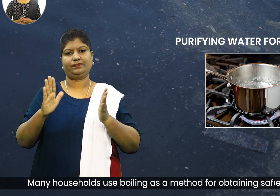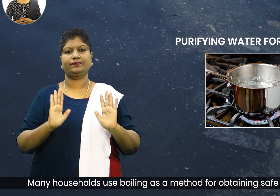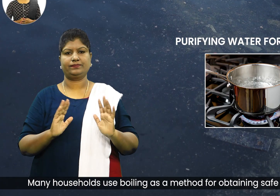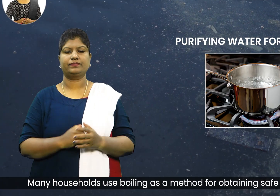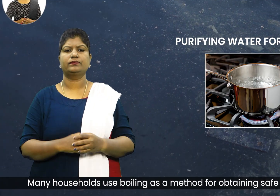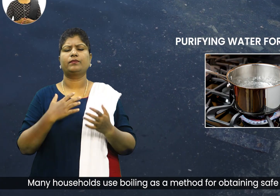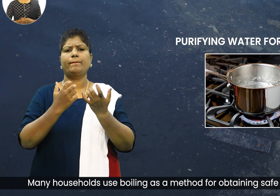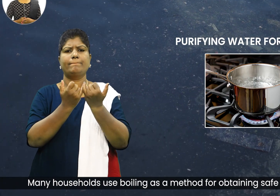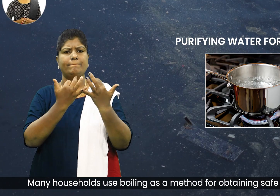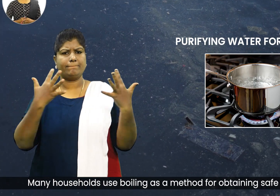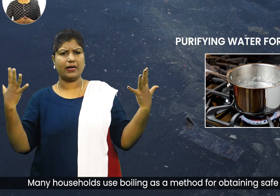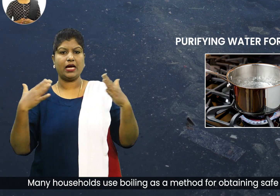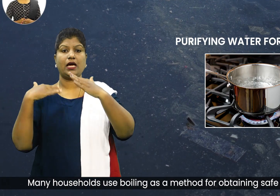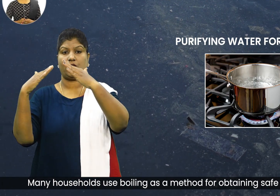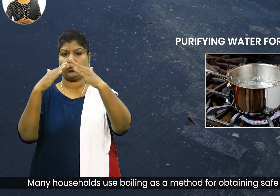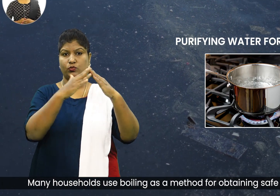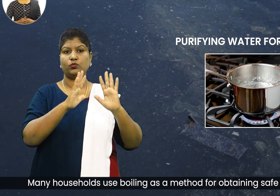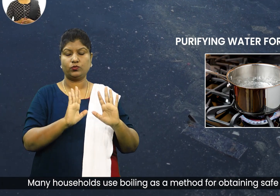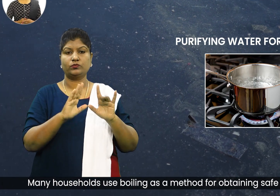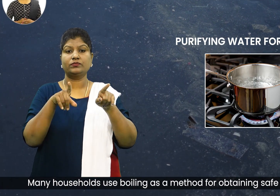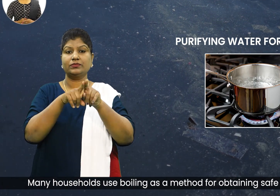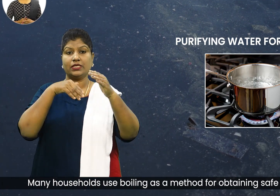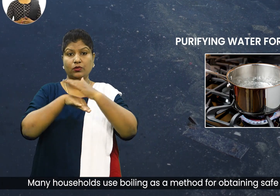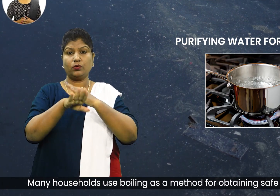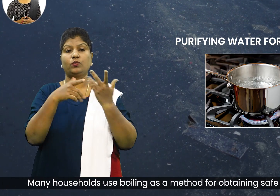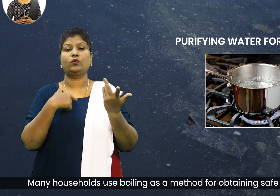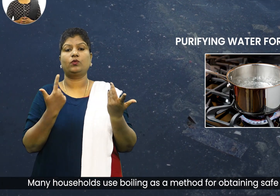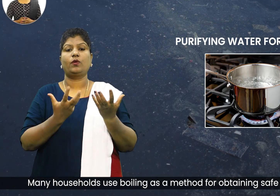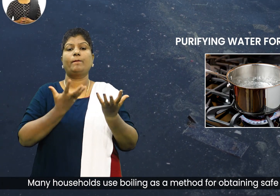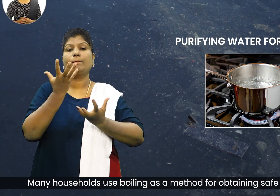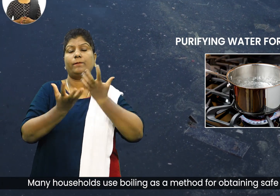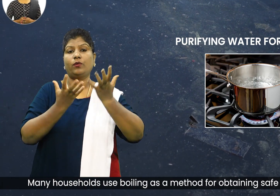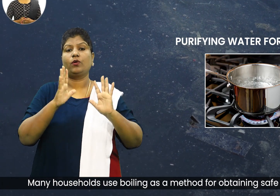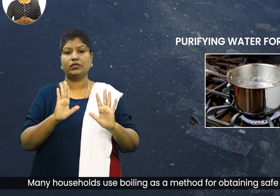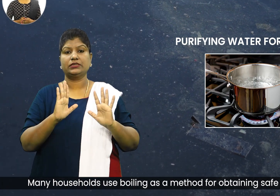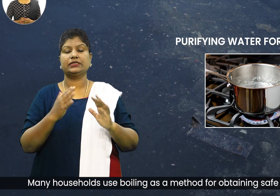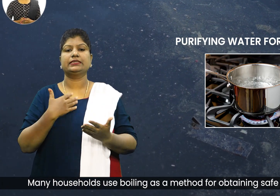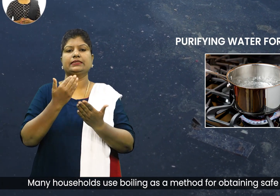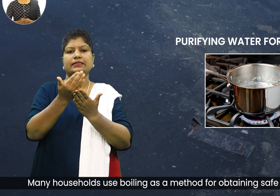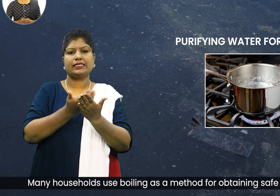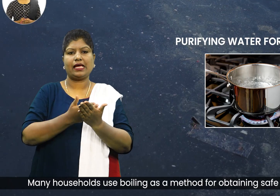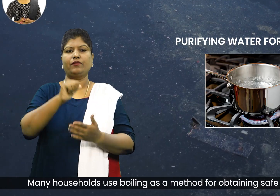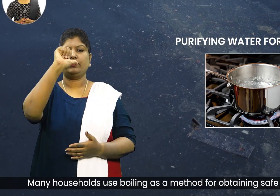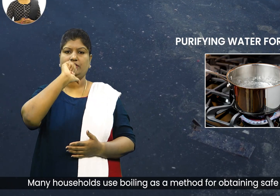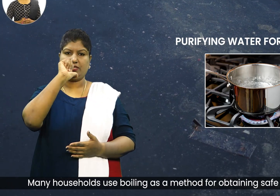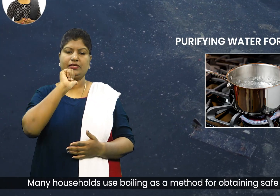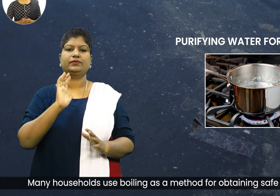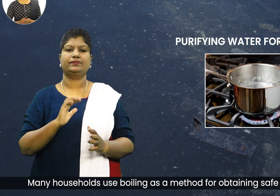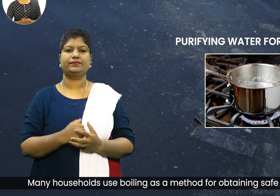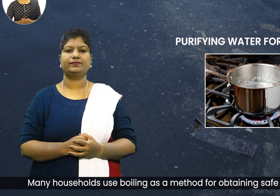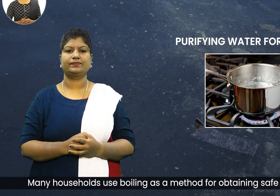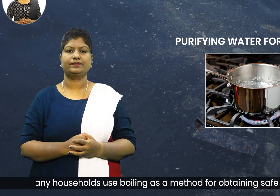Many households use boiling as a method for obtaining safe drinking water.